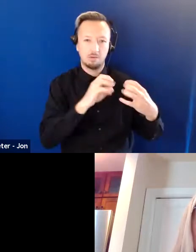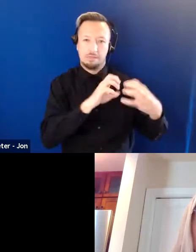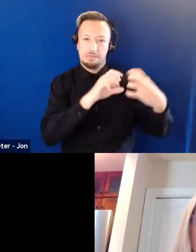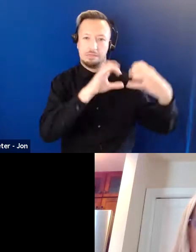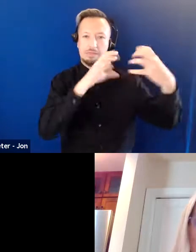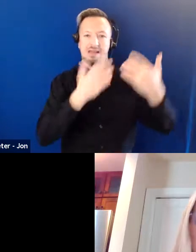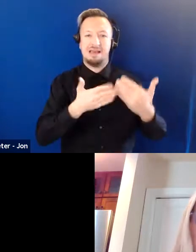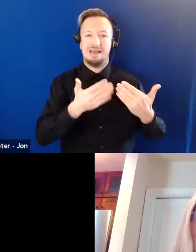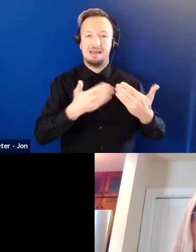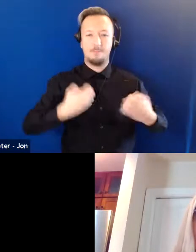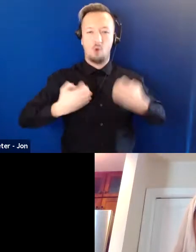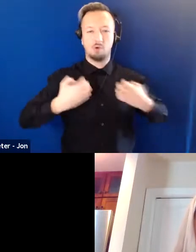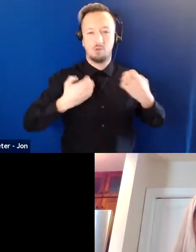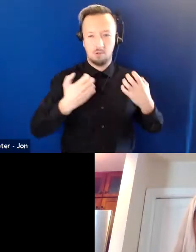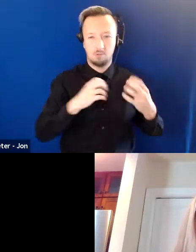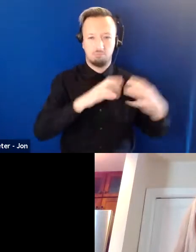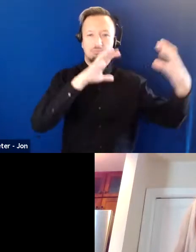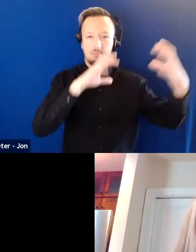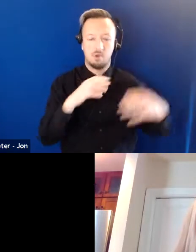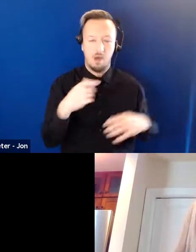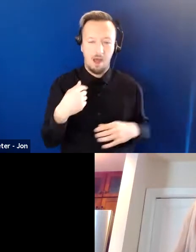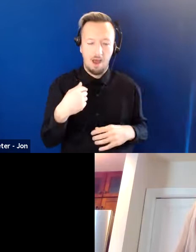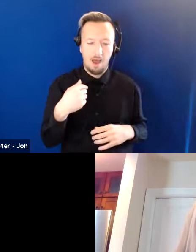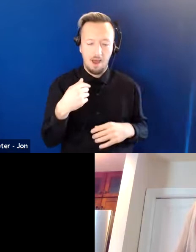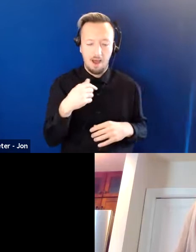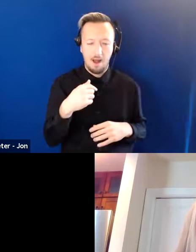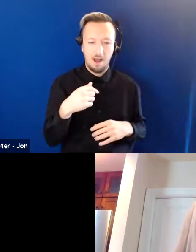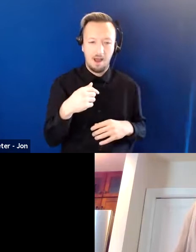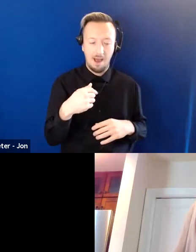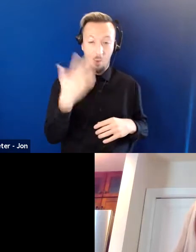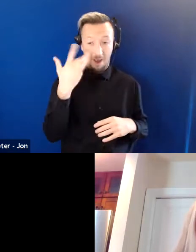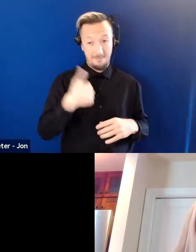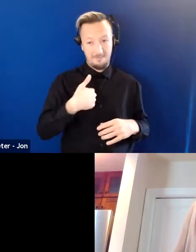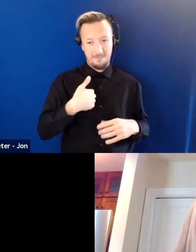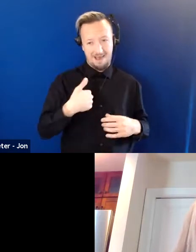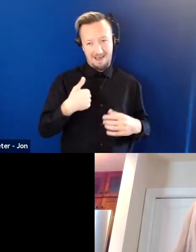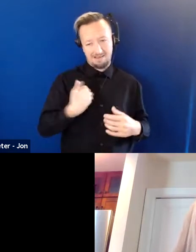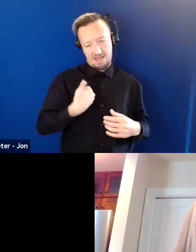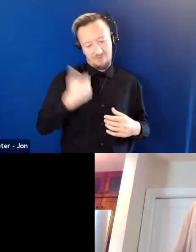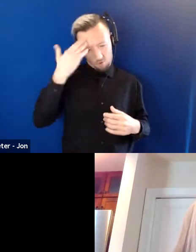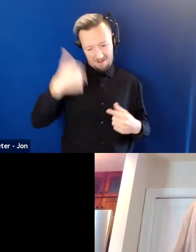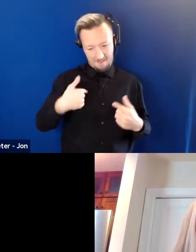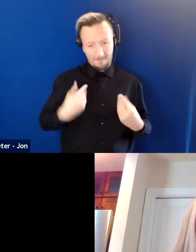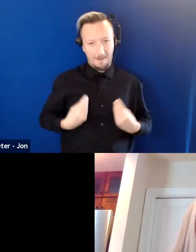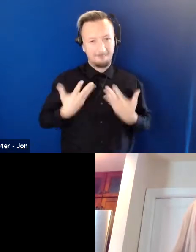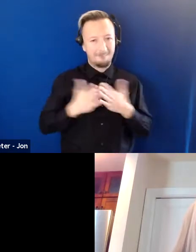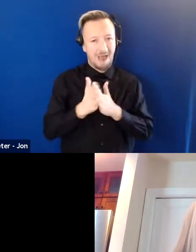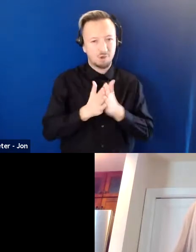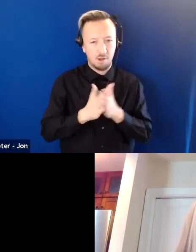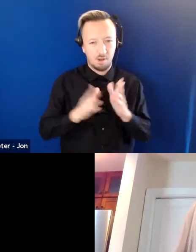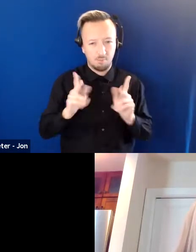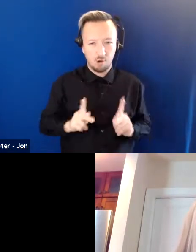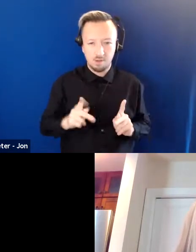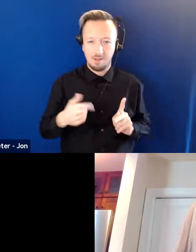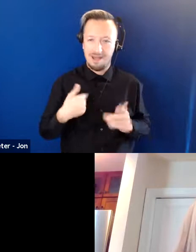So I'm learning how to do that better, because I can be very passionate and very vocal. For those that know me,